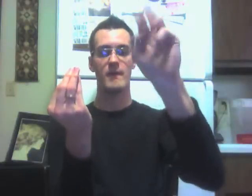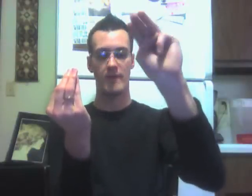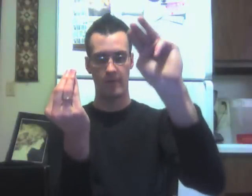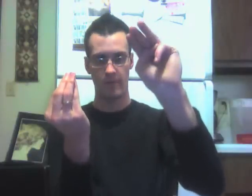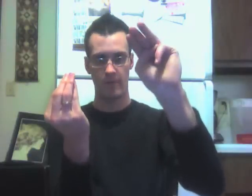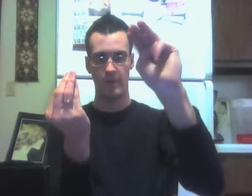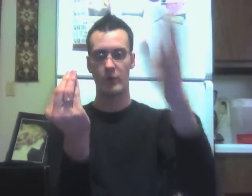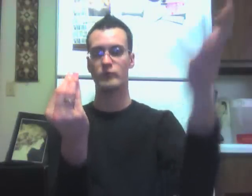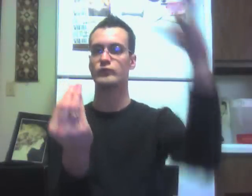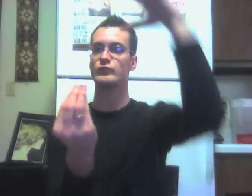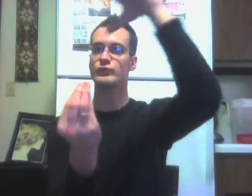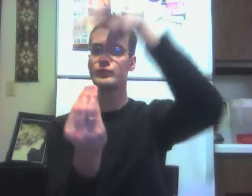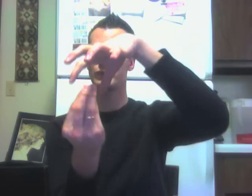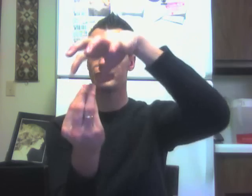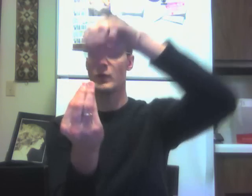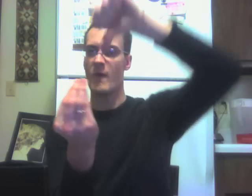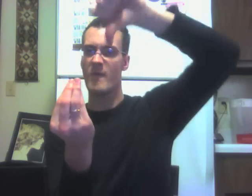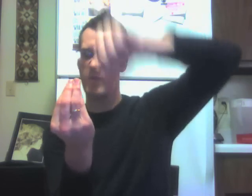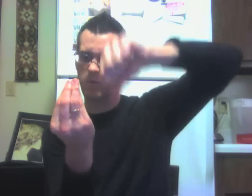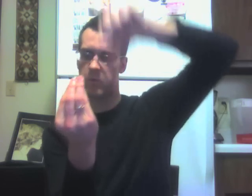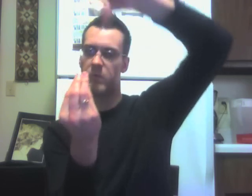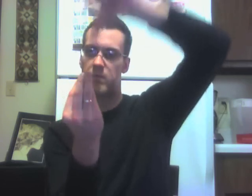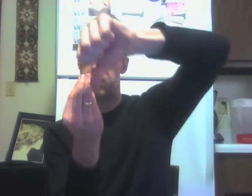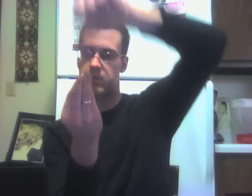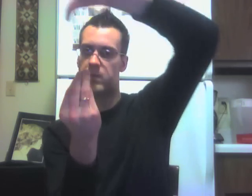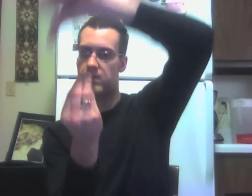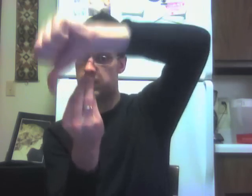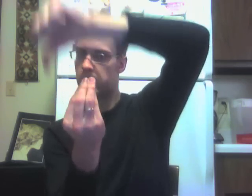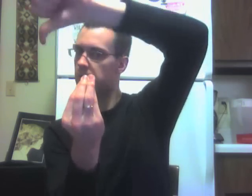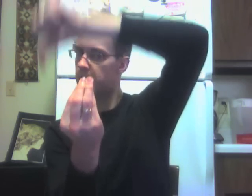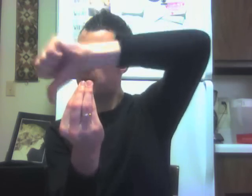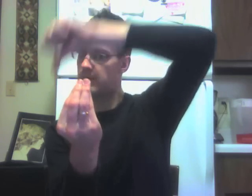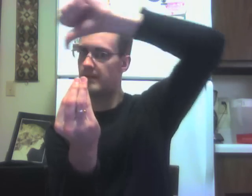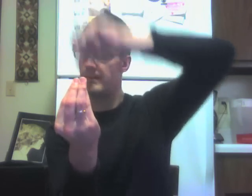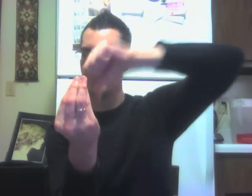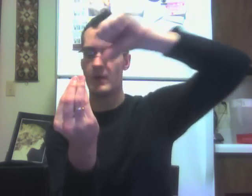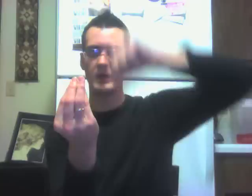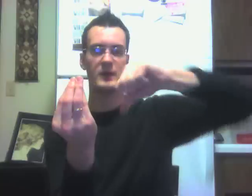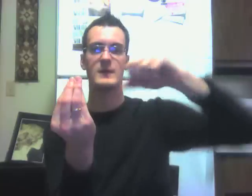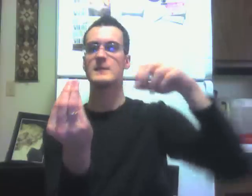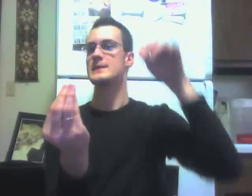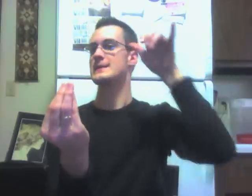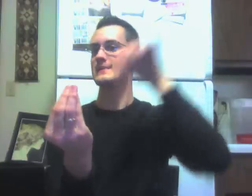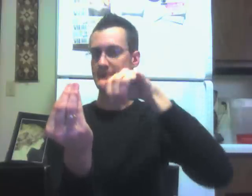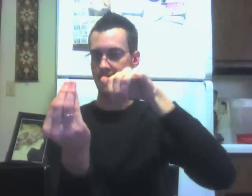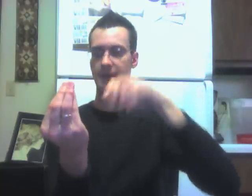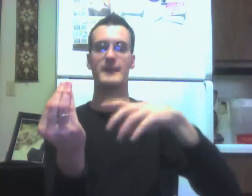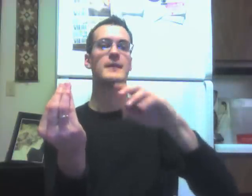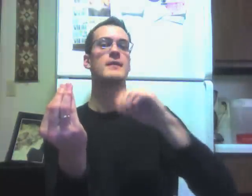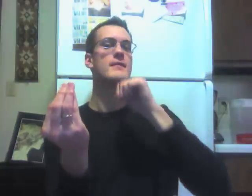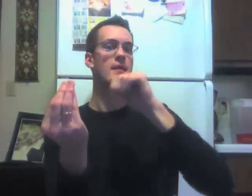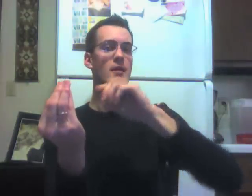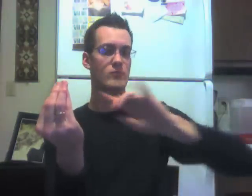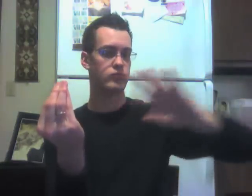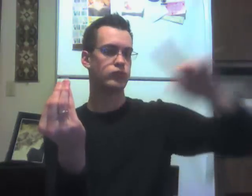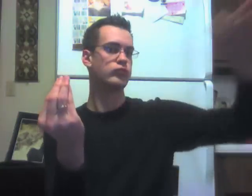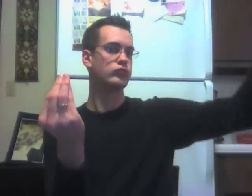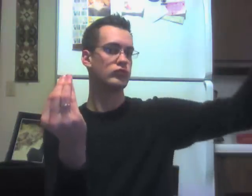fastened down to prevent it from blowing away. The container should be allowed to sit until the spring when the soil